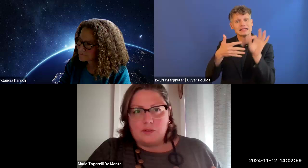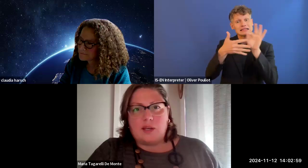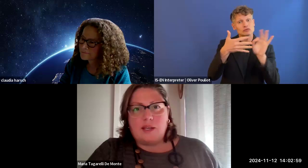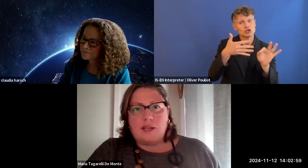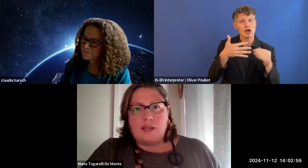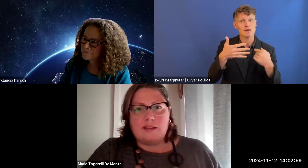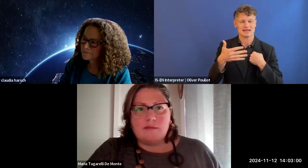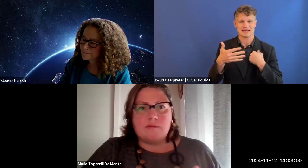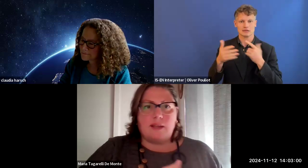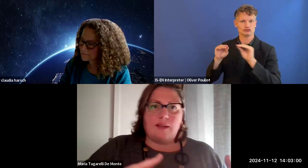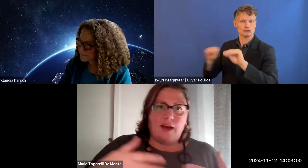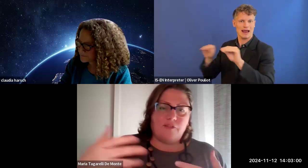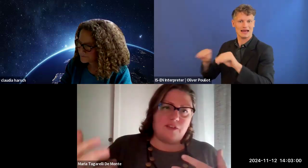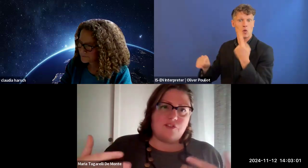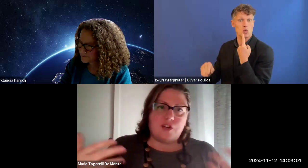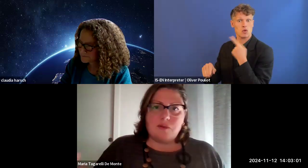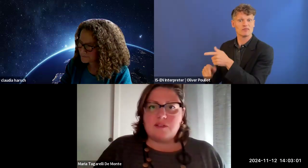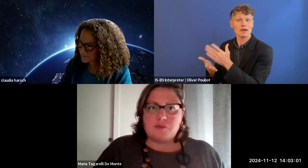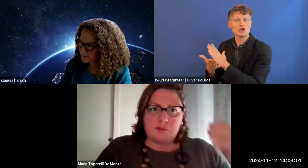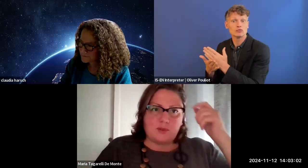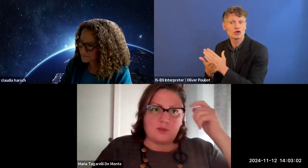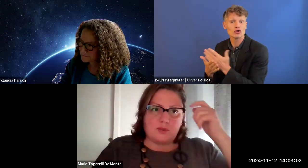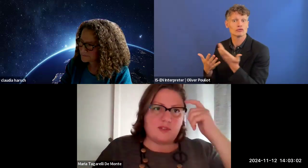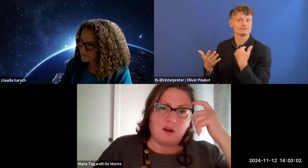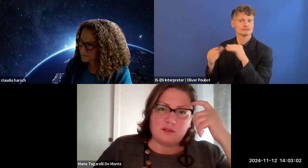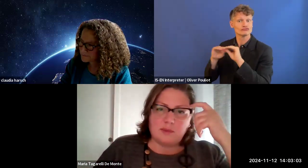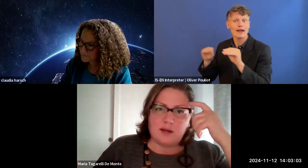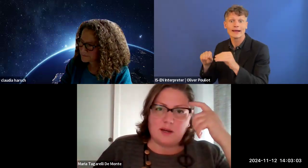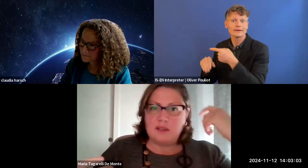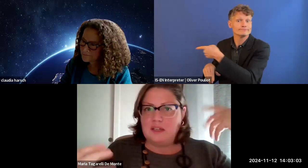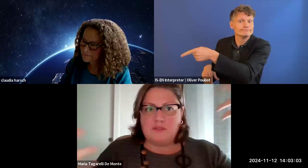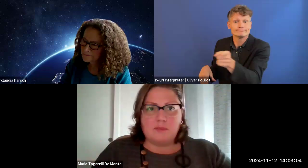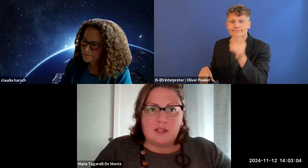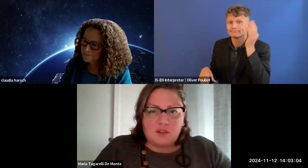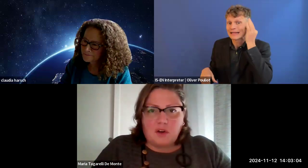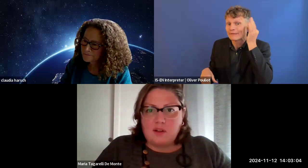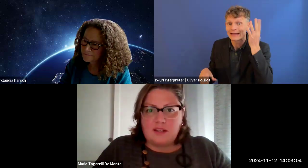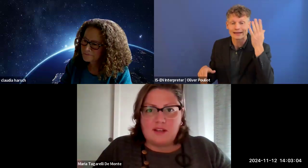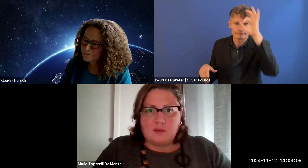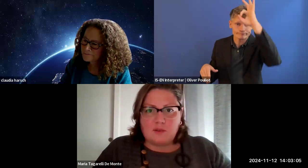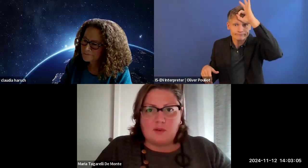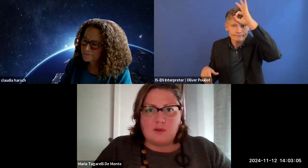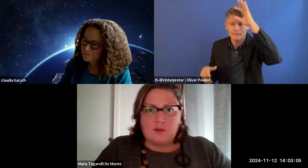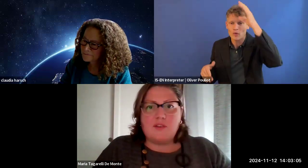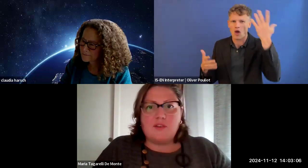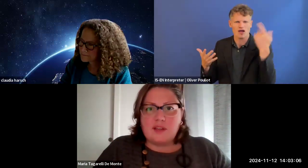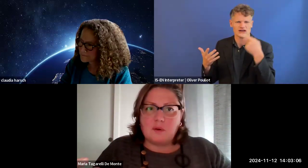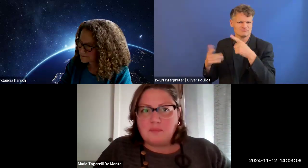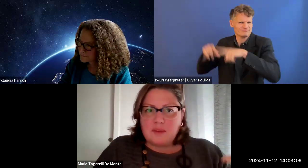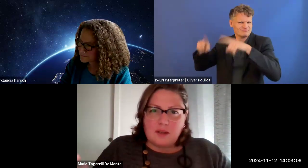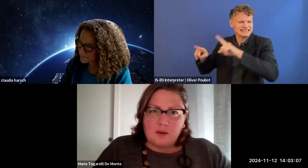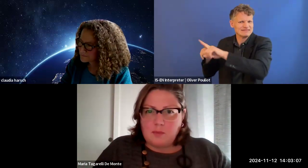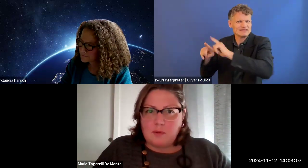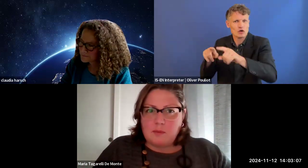of training, and they have these general descriptors that talks about familiar context or other